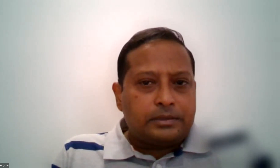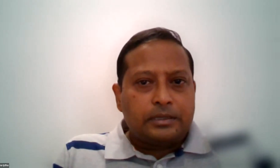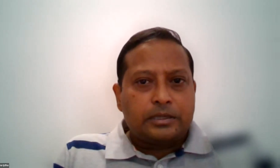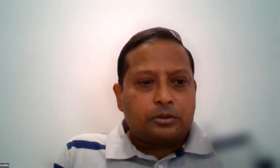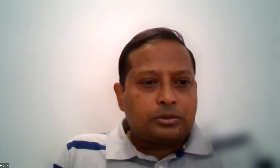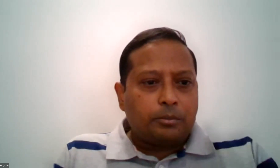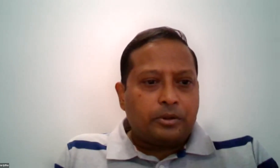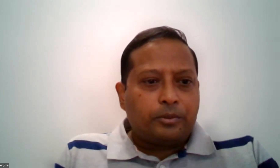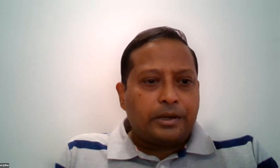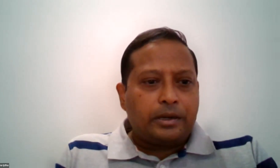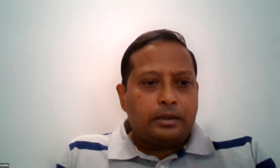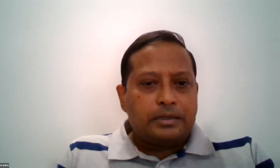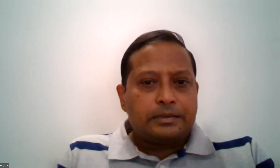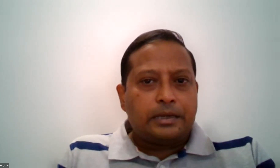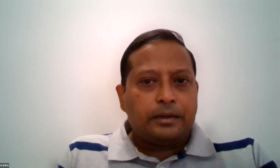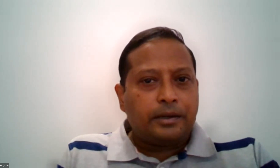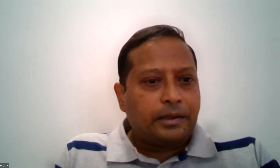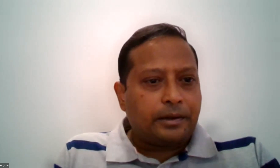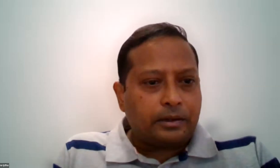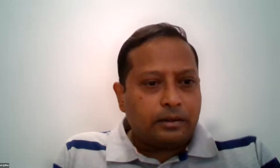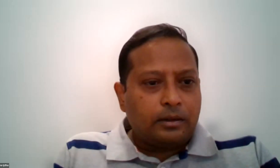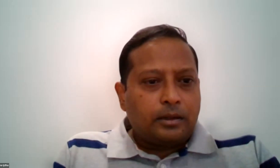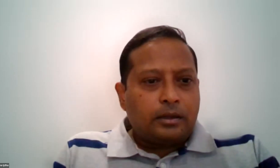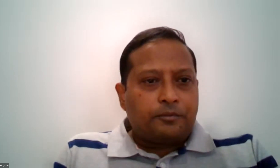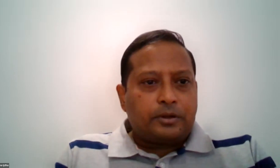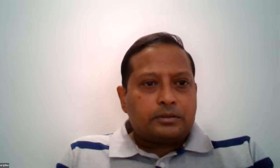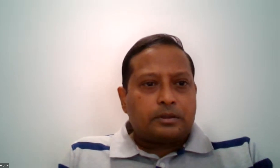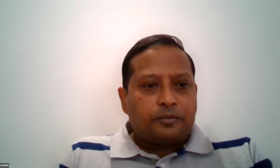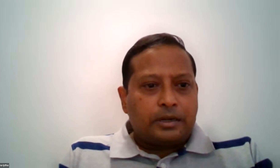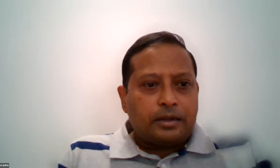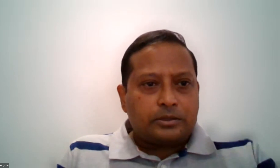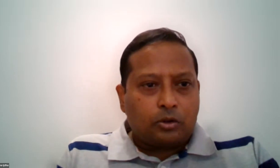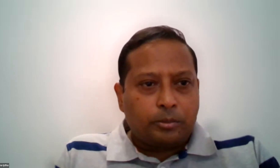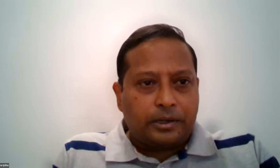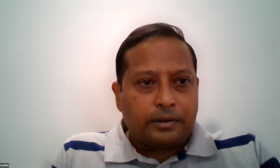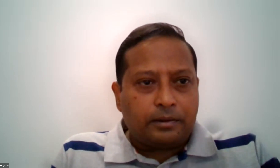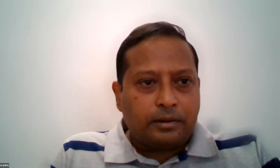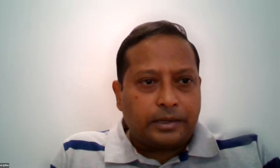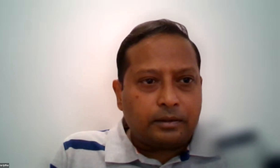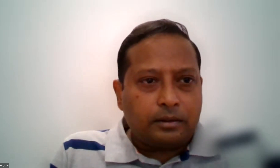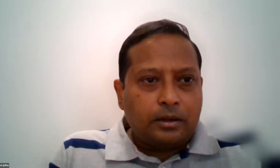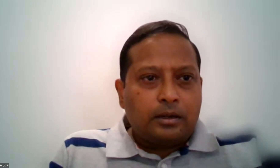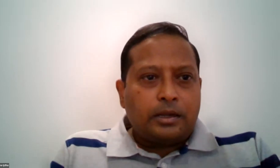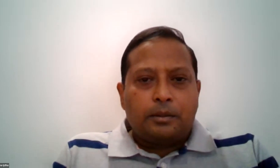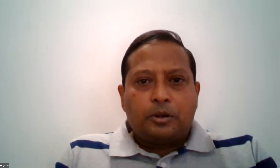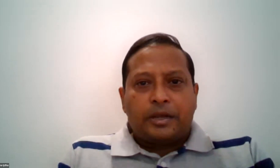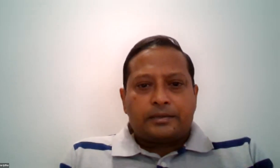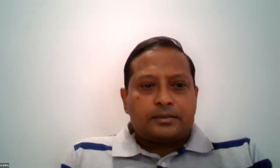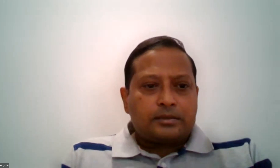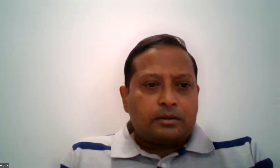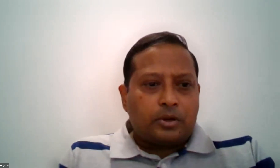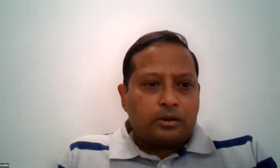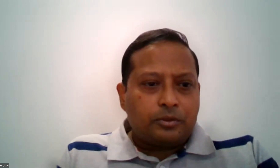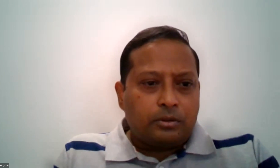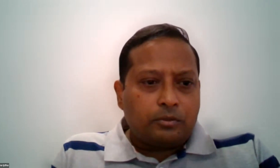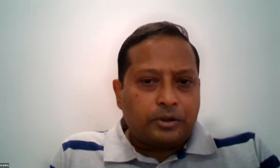all these initiatives can be very easily integrated if someone has documented, like EnableMe-Access